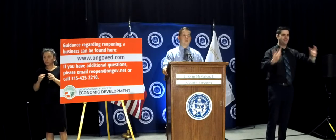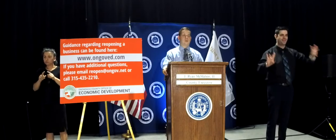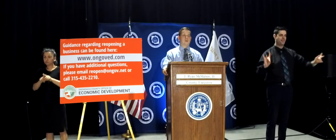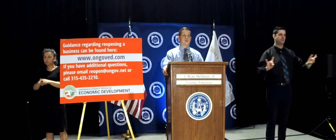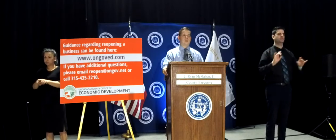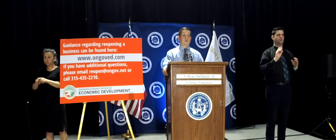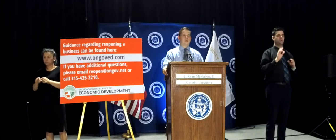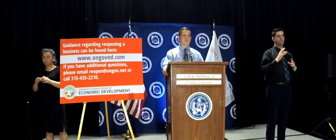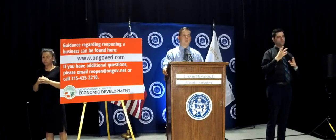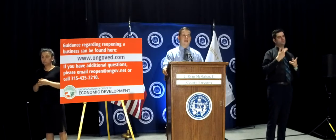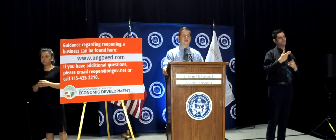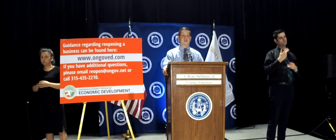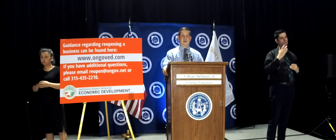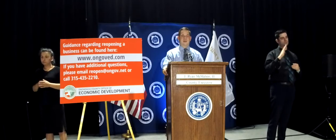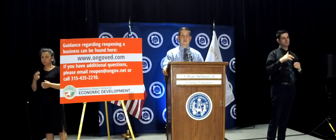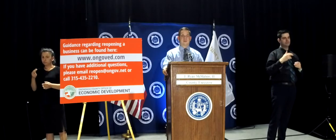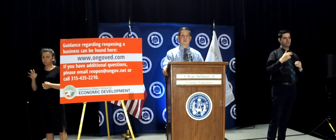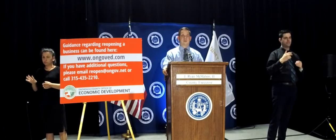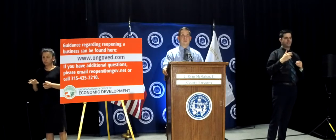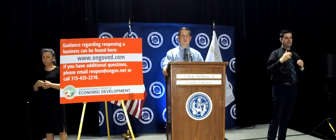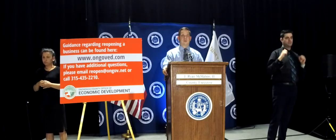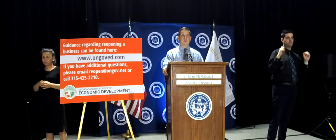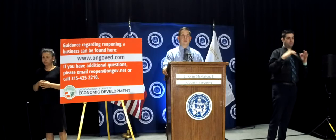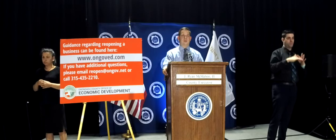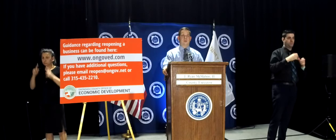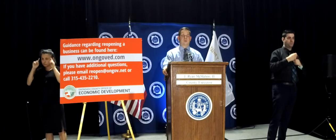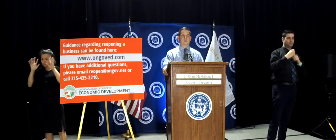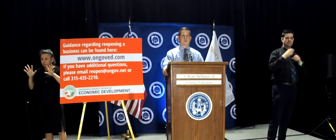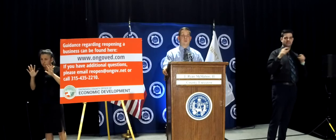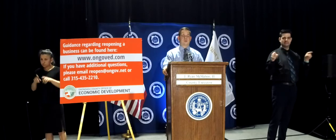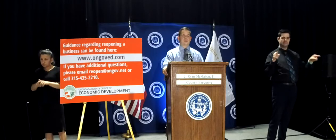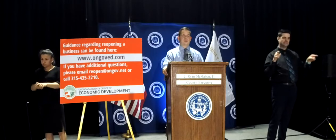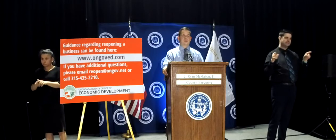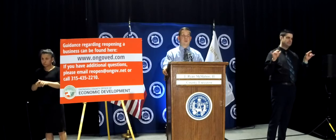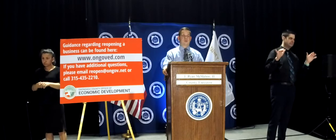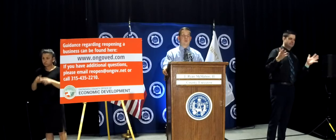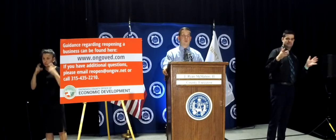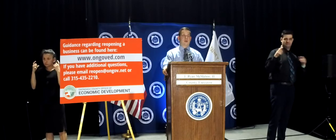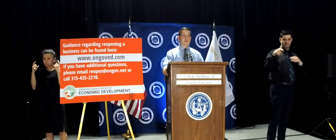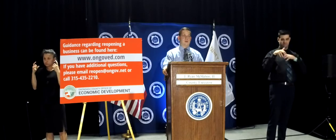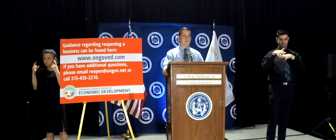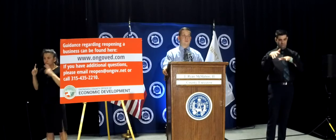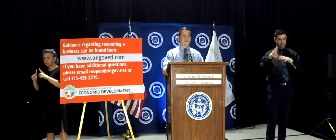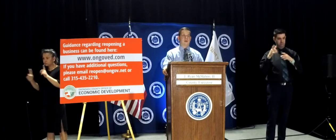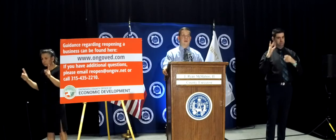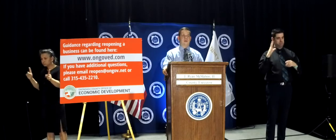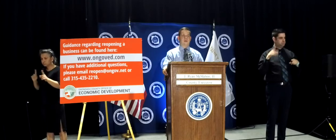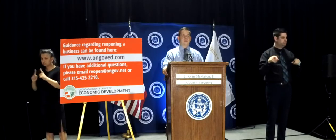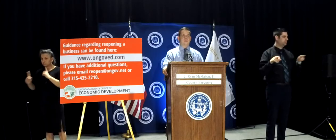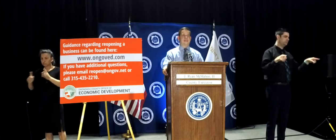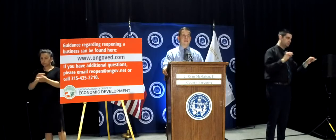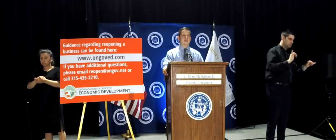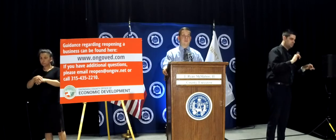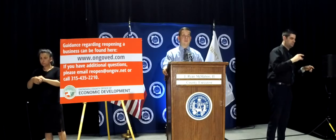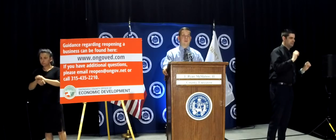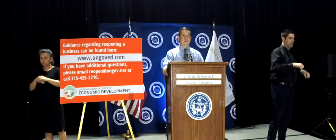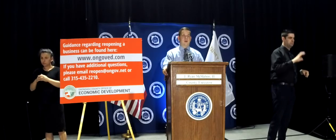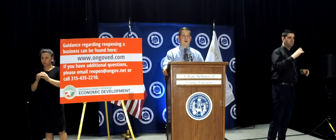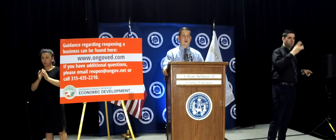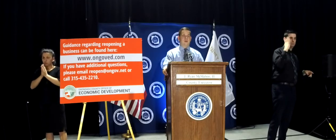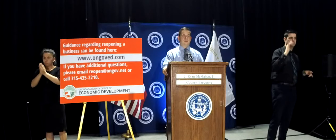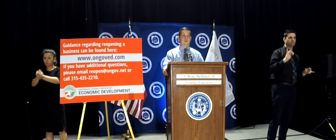there's the practical side of this is we need people to just do the right thing and be